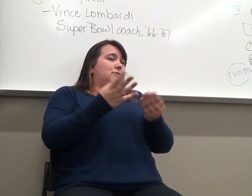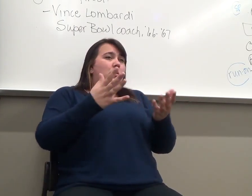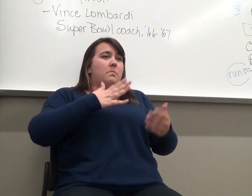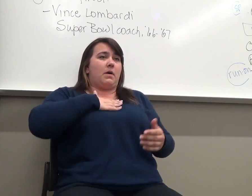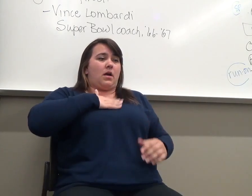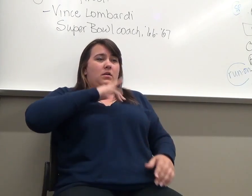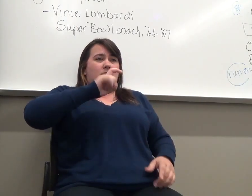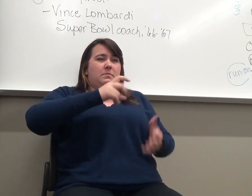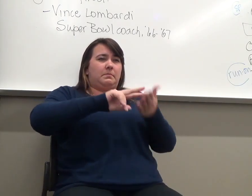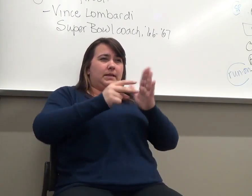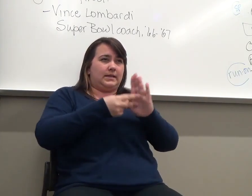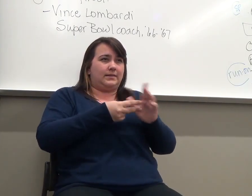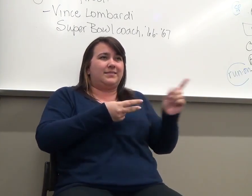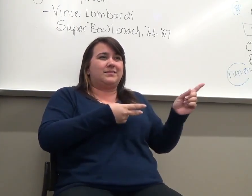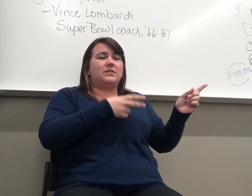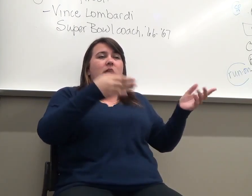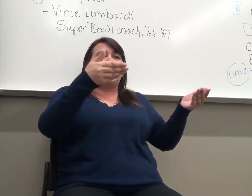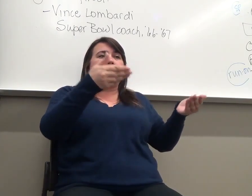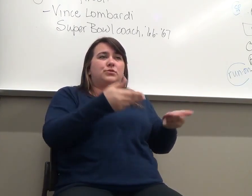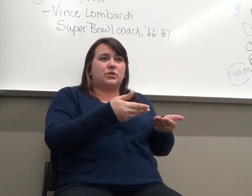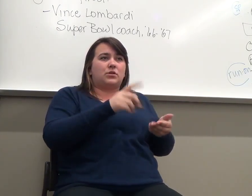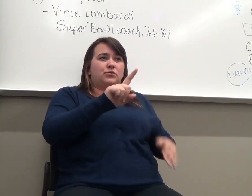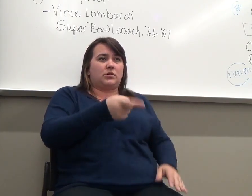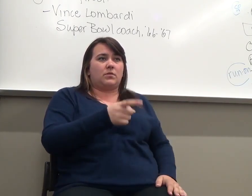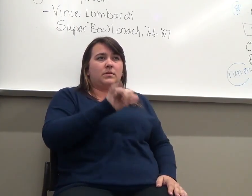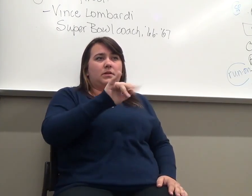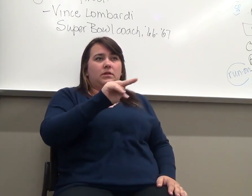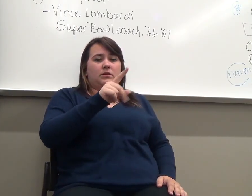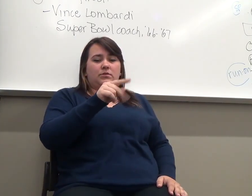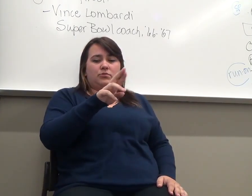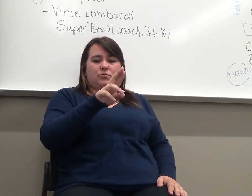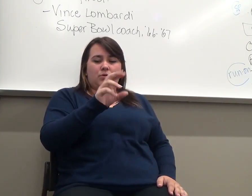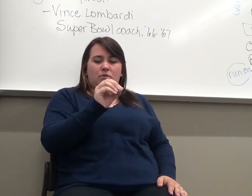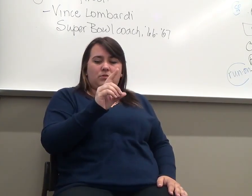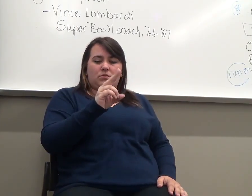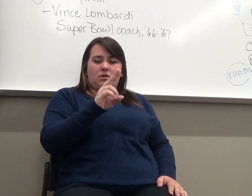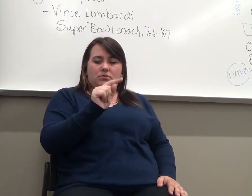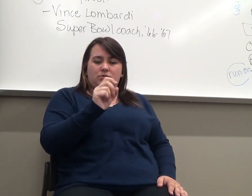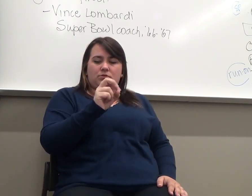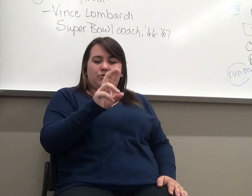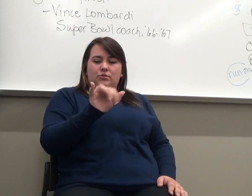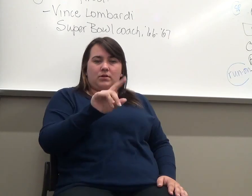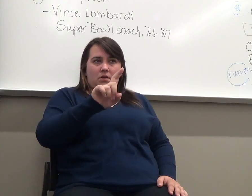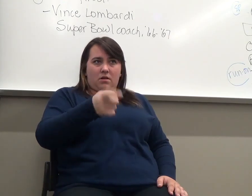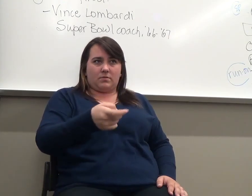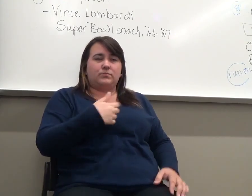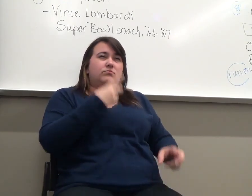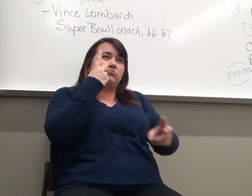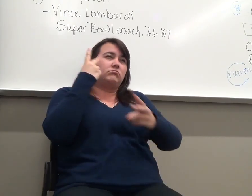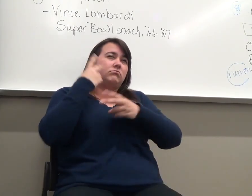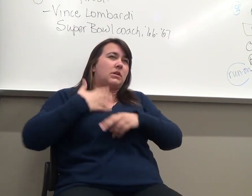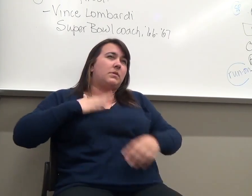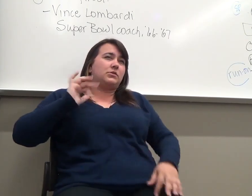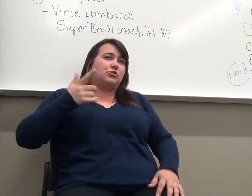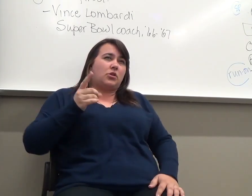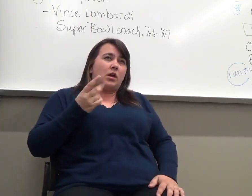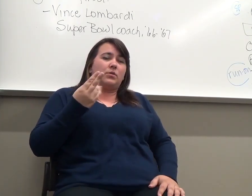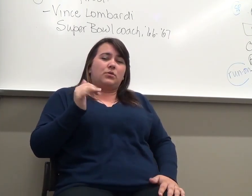it. Okay, so on a sunny, bright day, playing with my dogs, one of them tripped and made me fall hard,